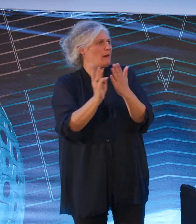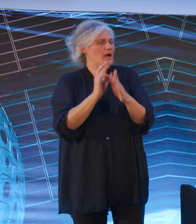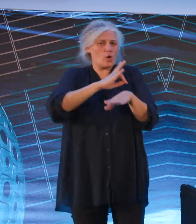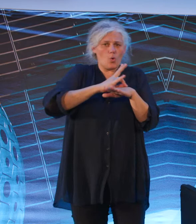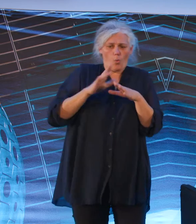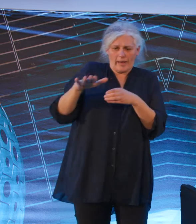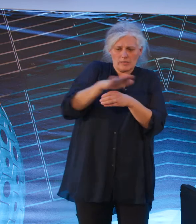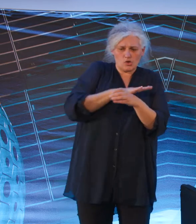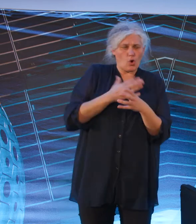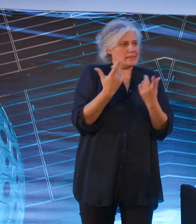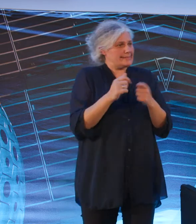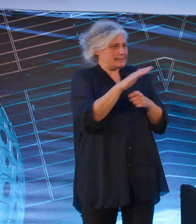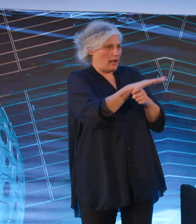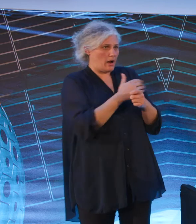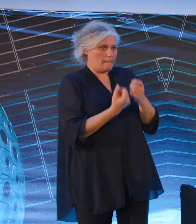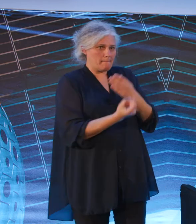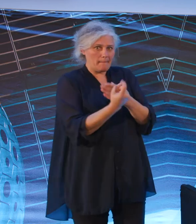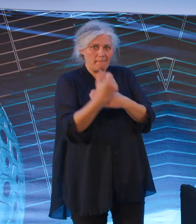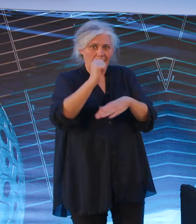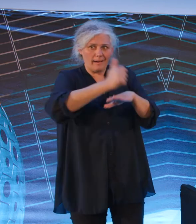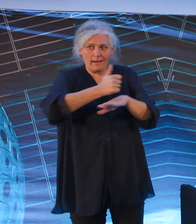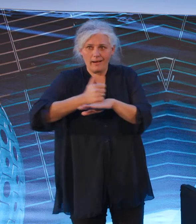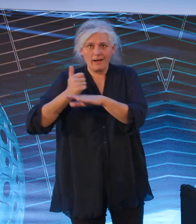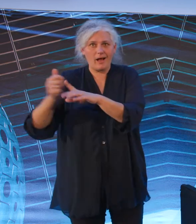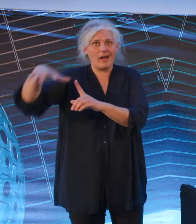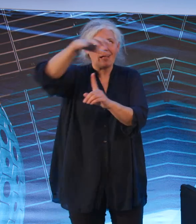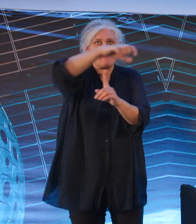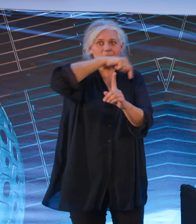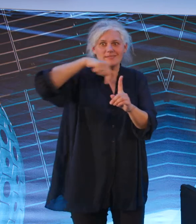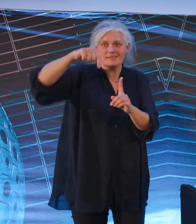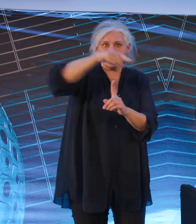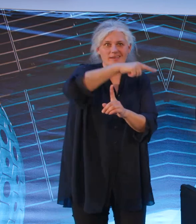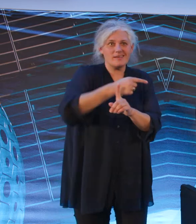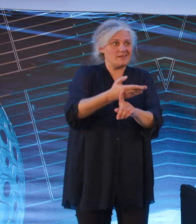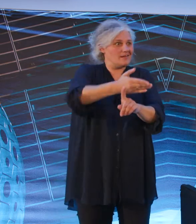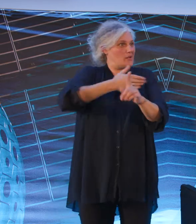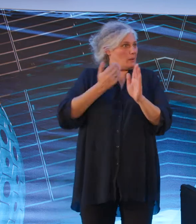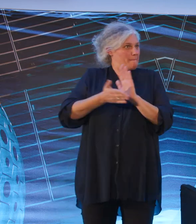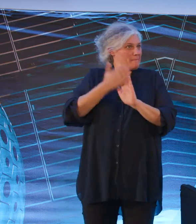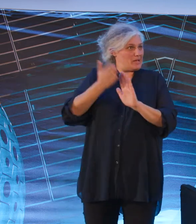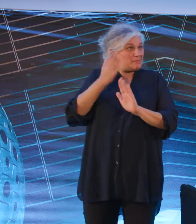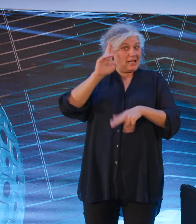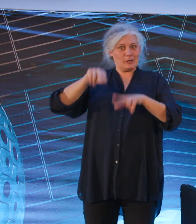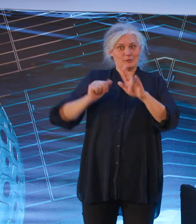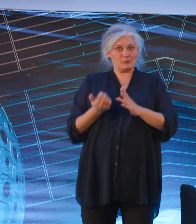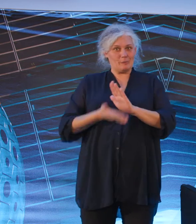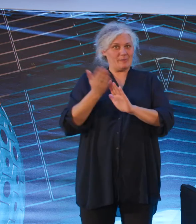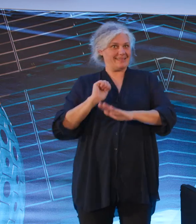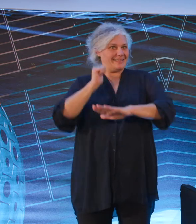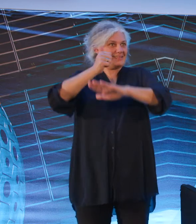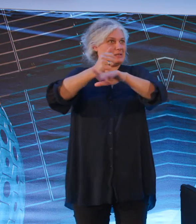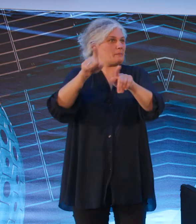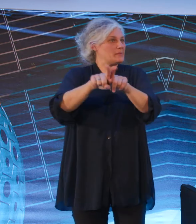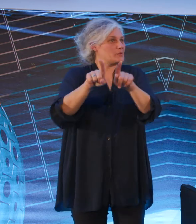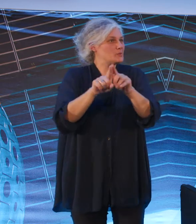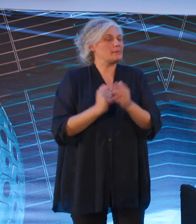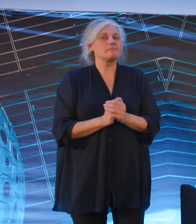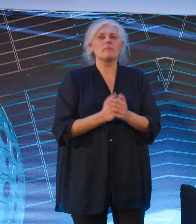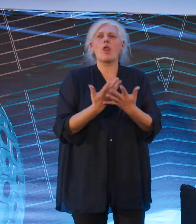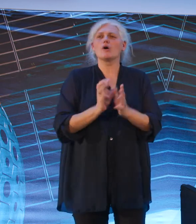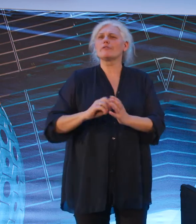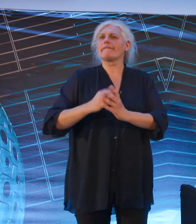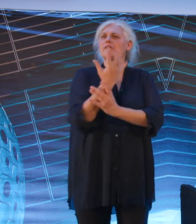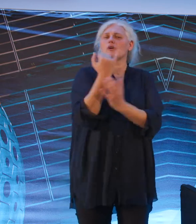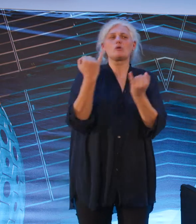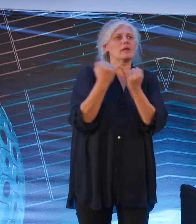and seating areas have popped up all around campus, in pre-existing buildings and in new facilities. With large developments